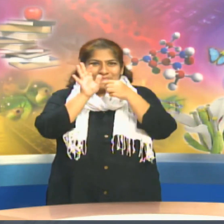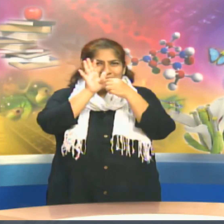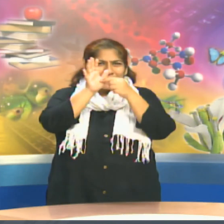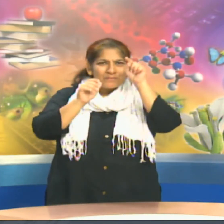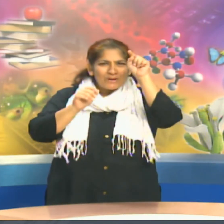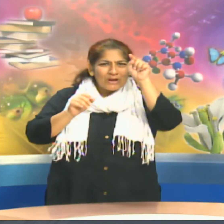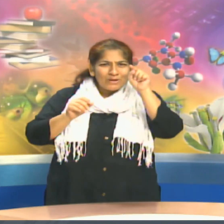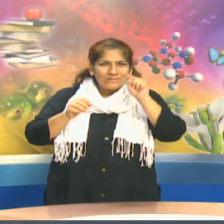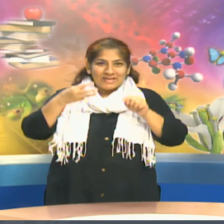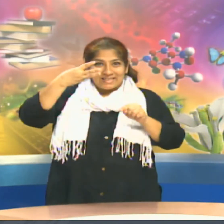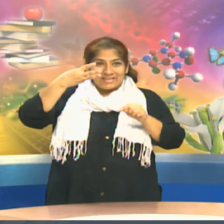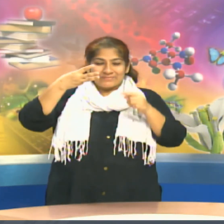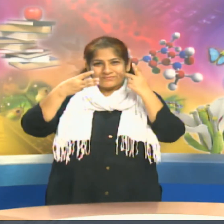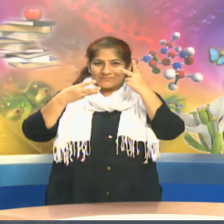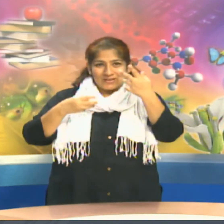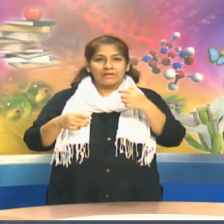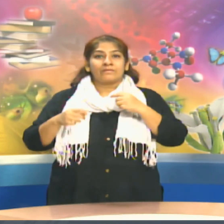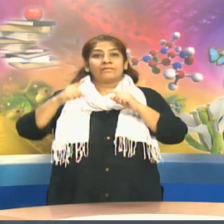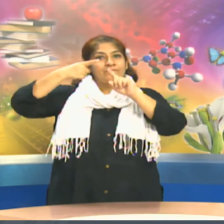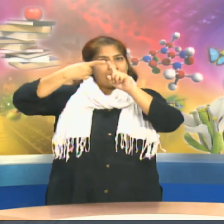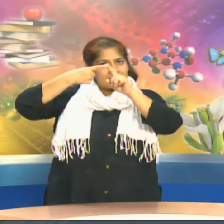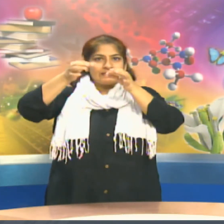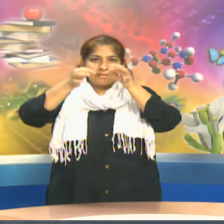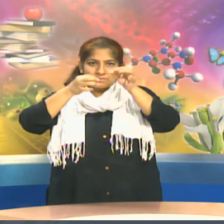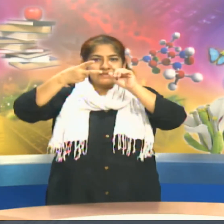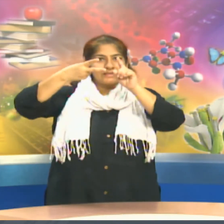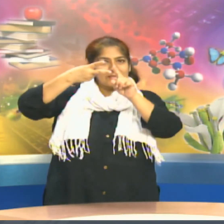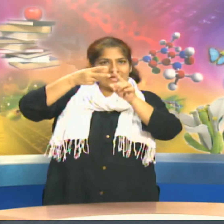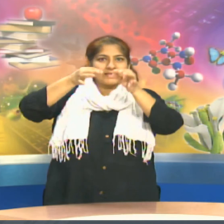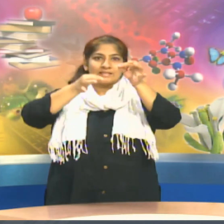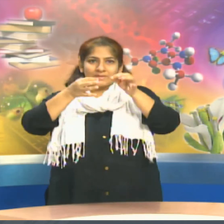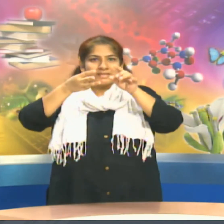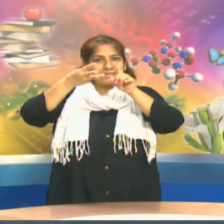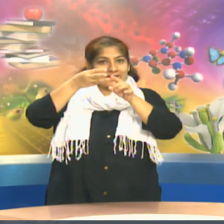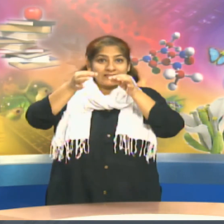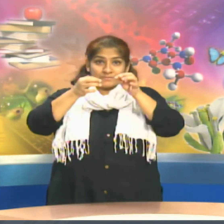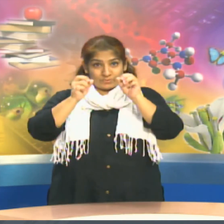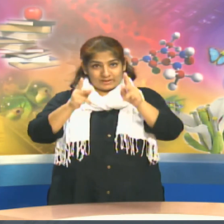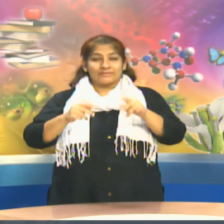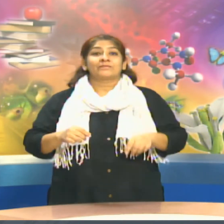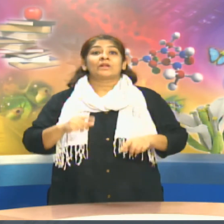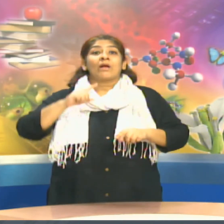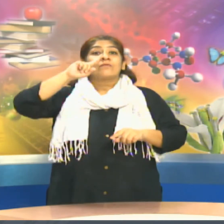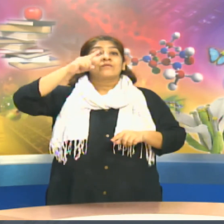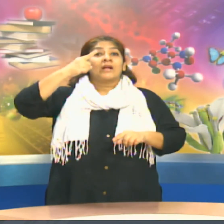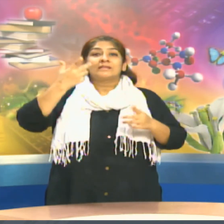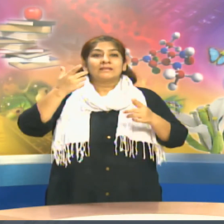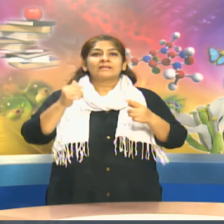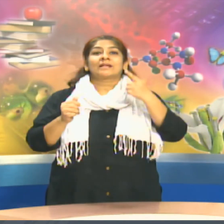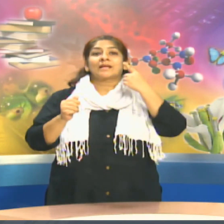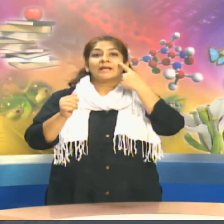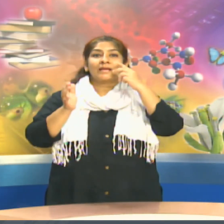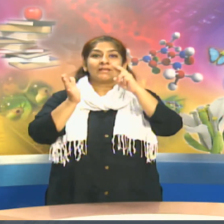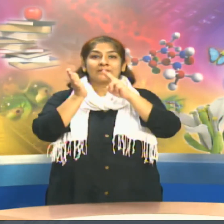So, you have seen these three words. Now, I will be explaining them one by one. The first word